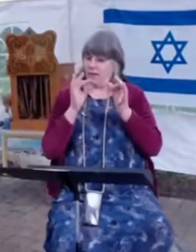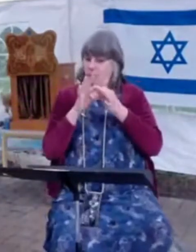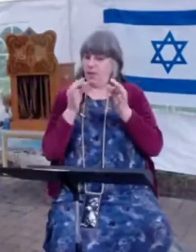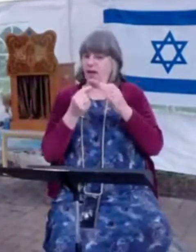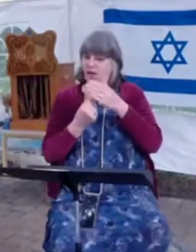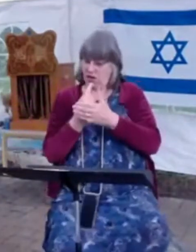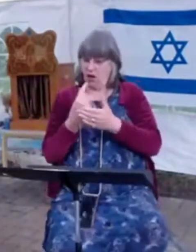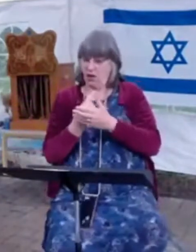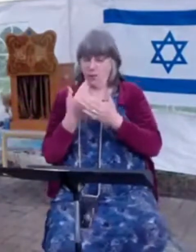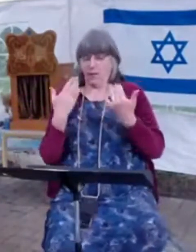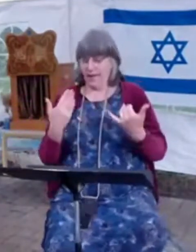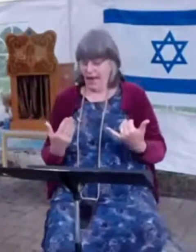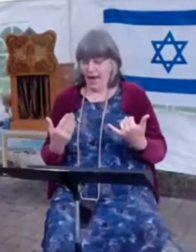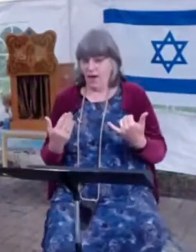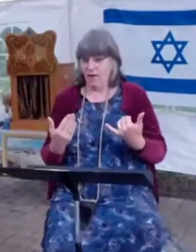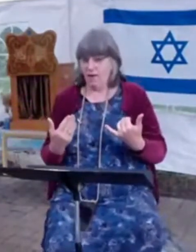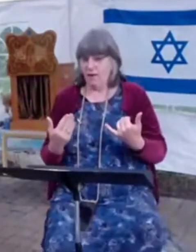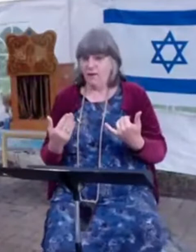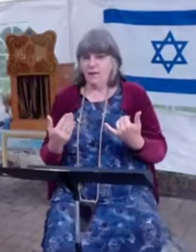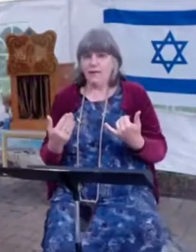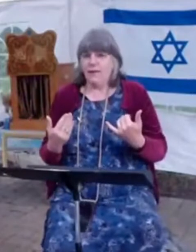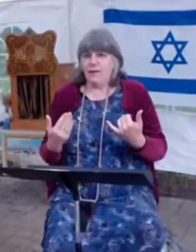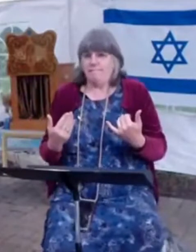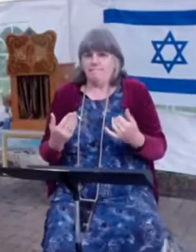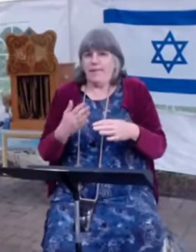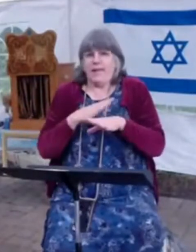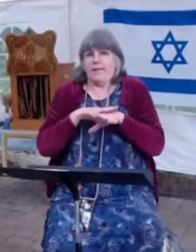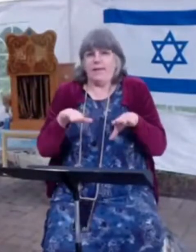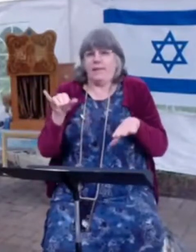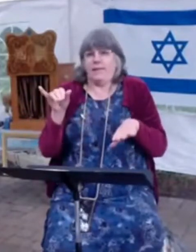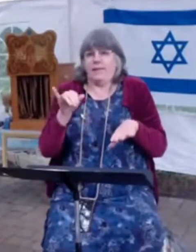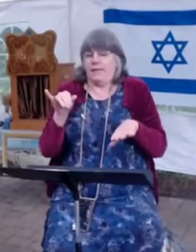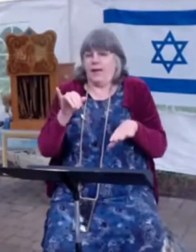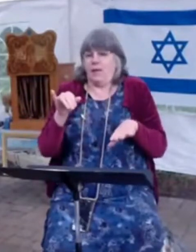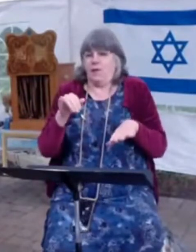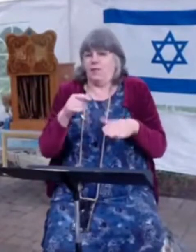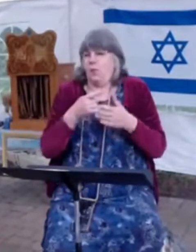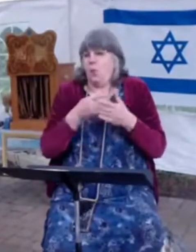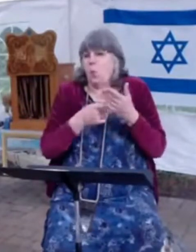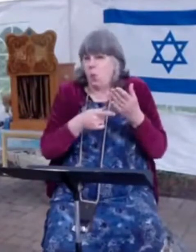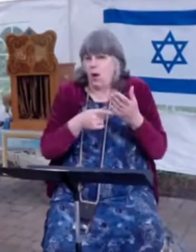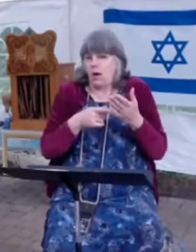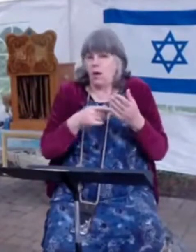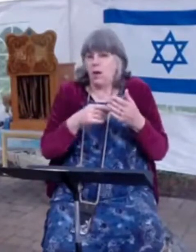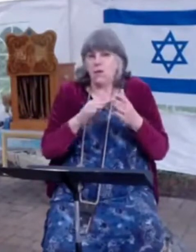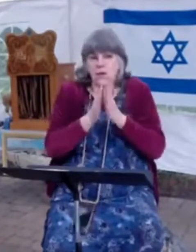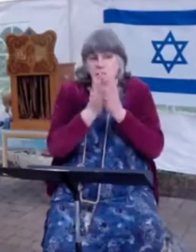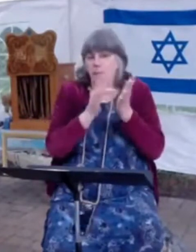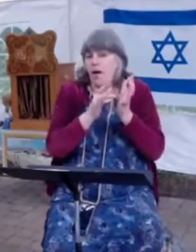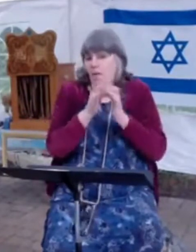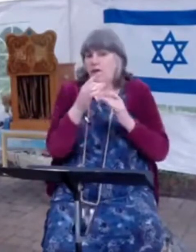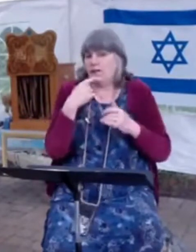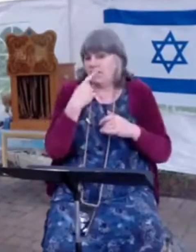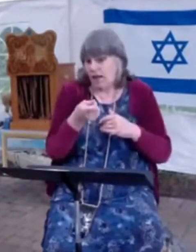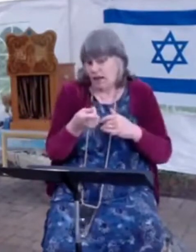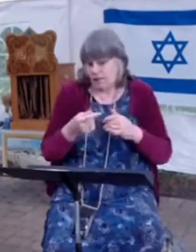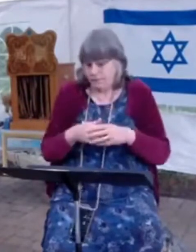the Christian gospel has more to do with a particular